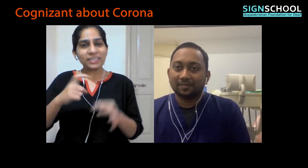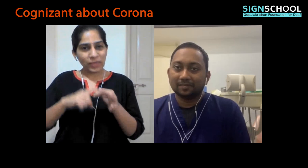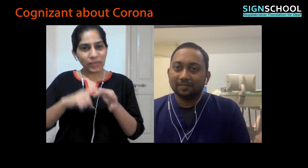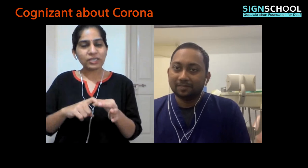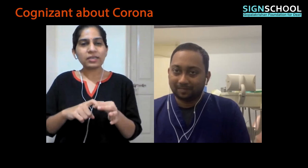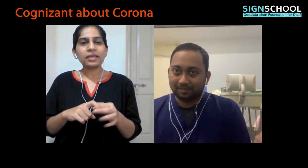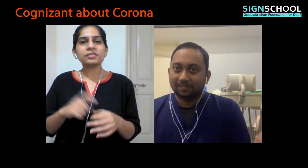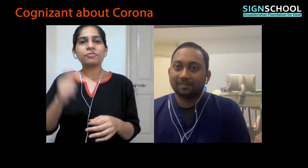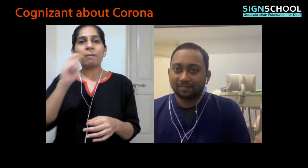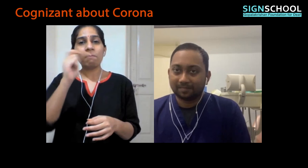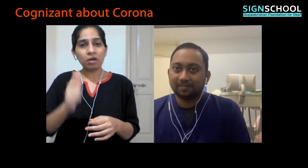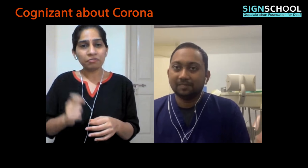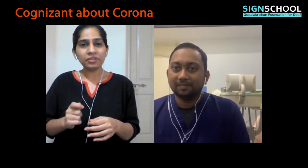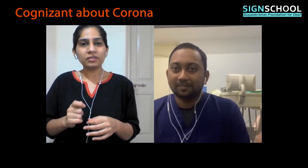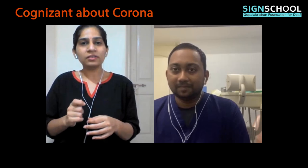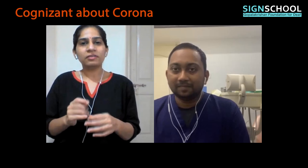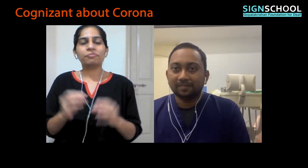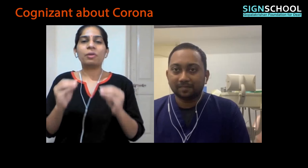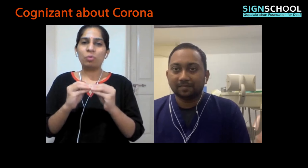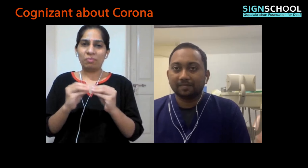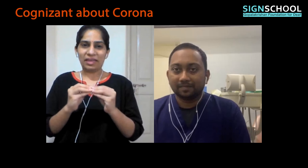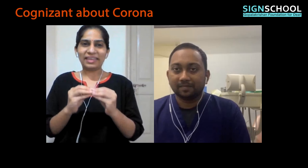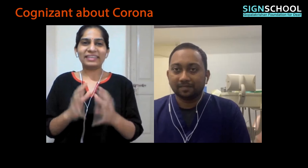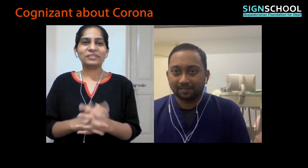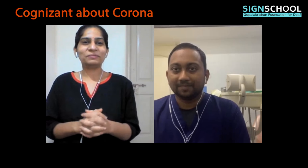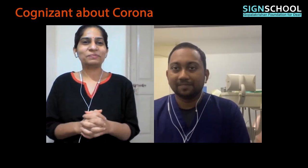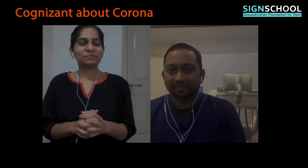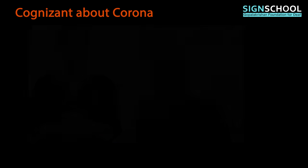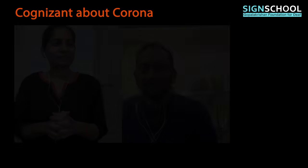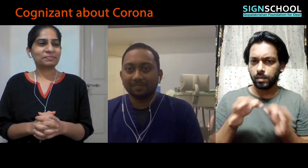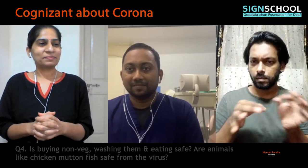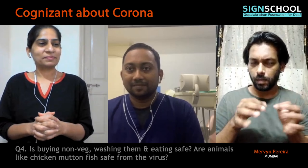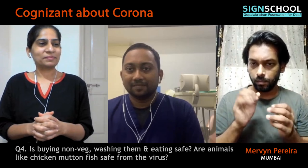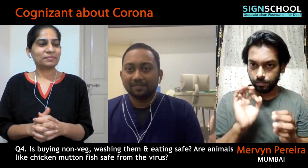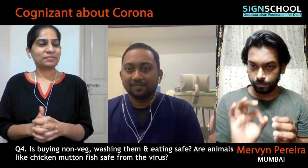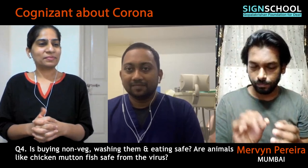So the next question is from Mervin from Mumbai.